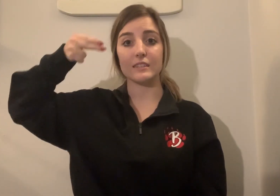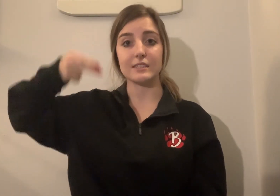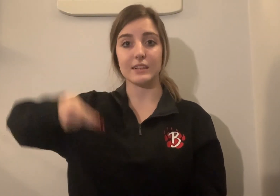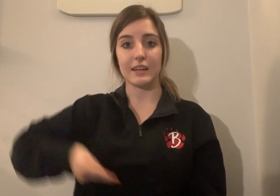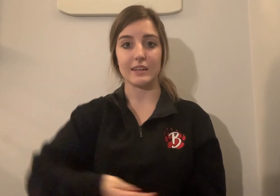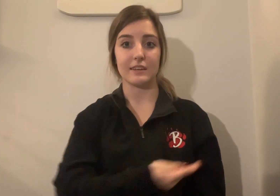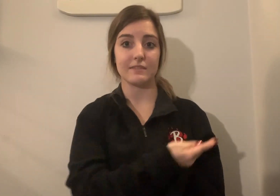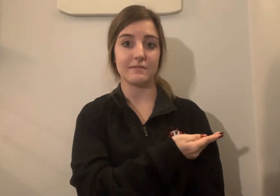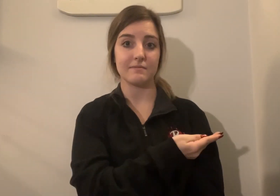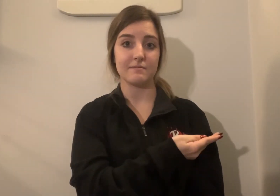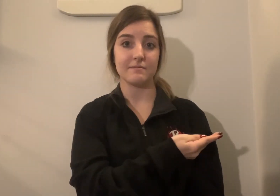Sledding.